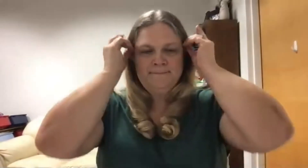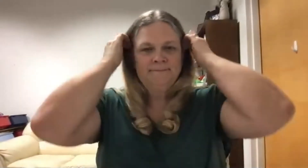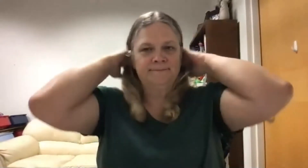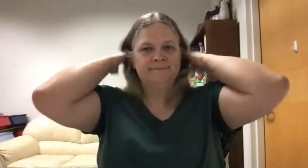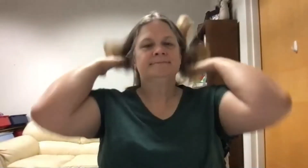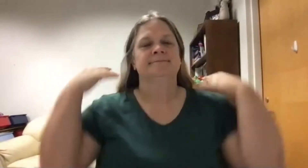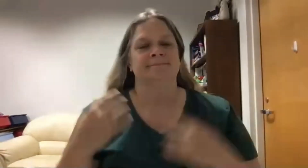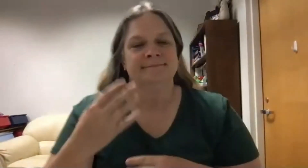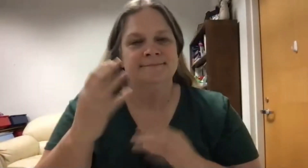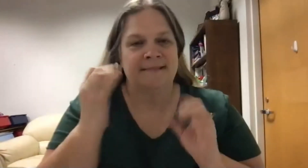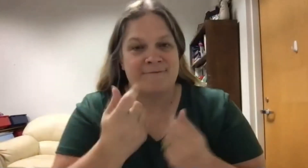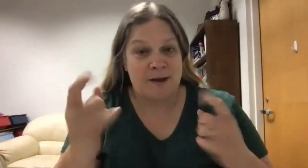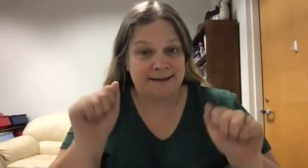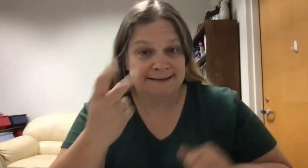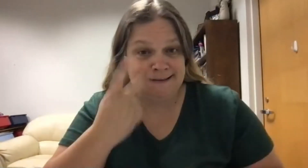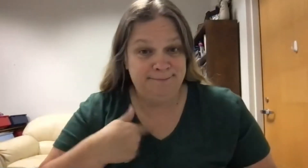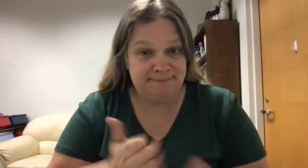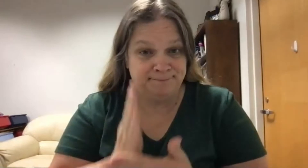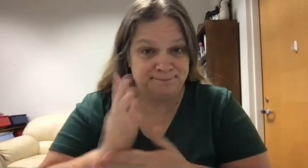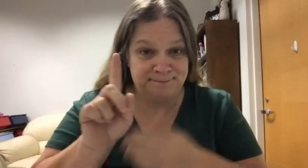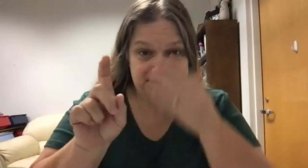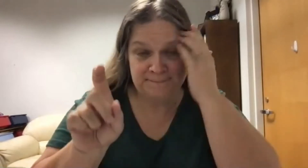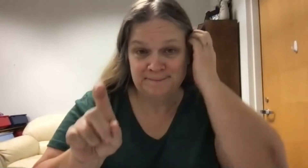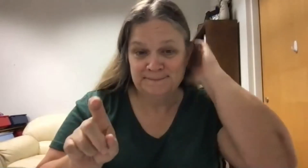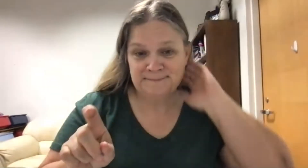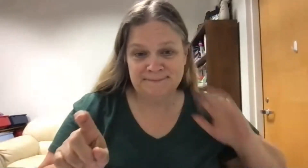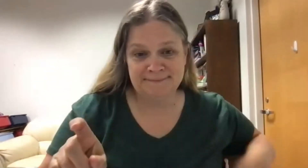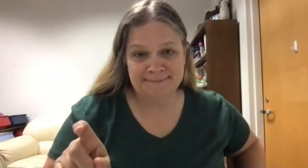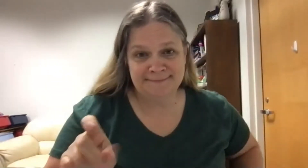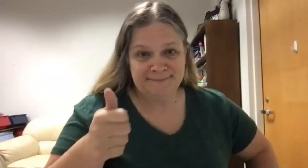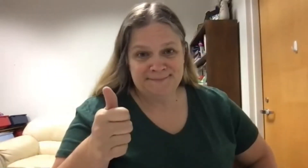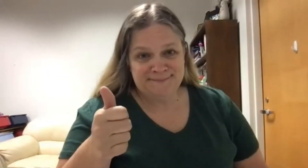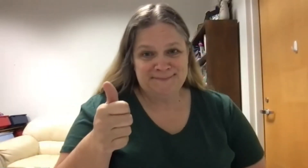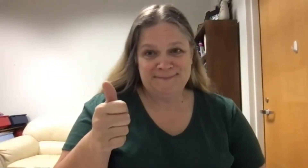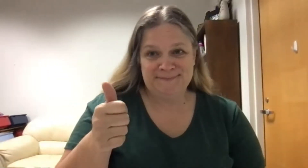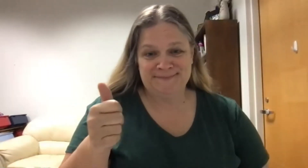Okay, all right. Can everyone see me okay?